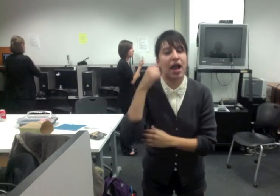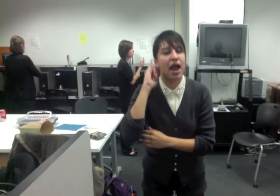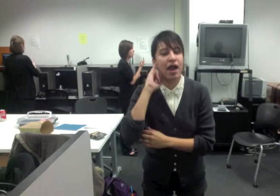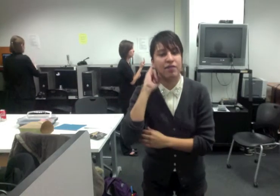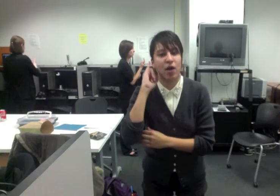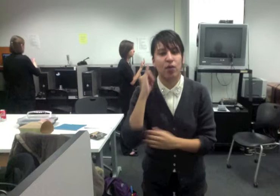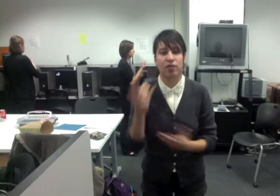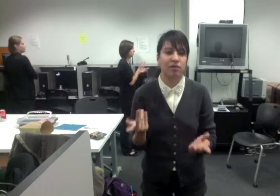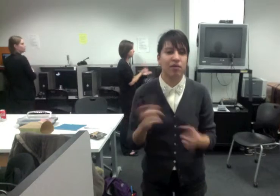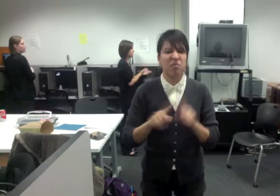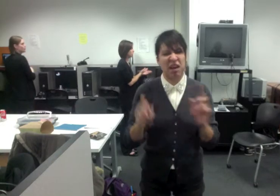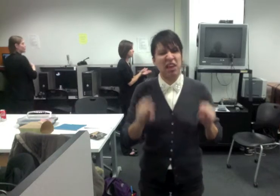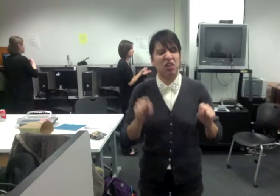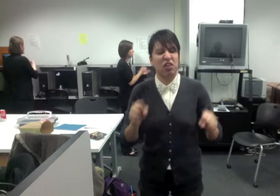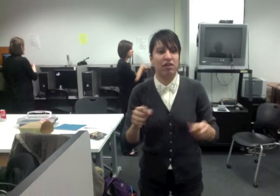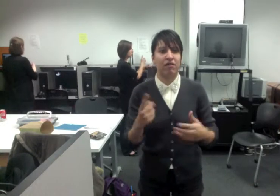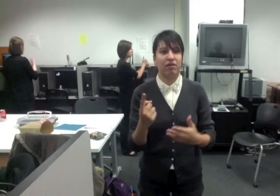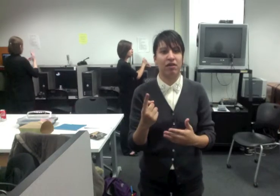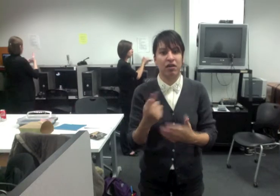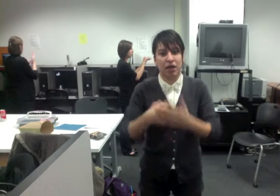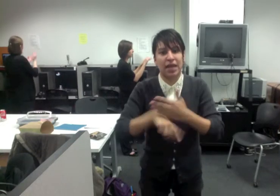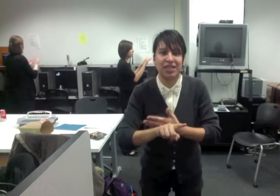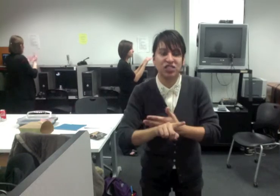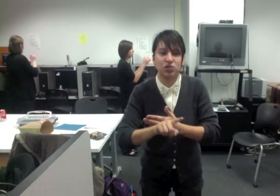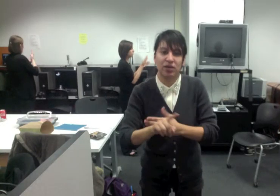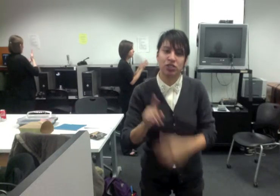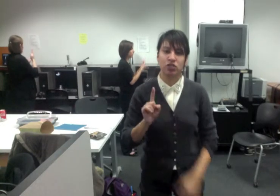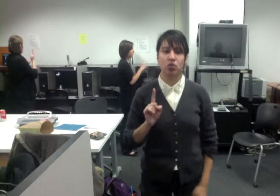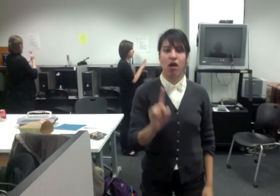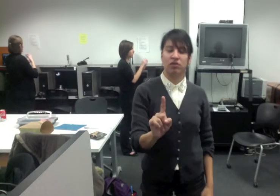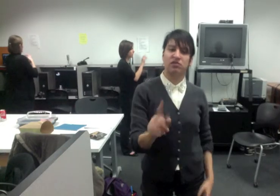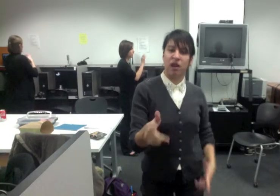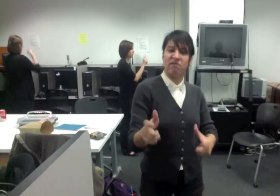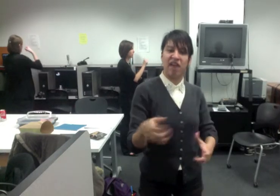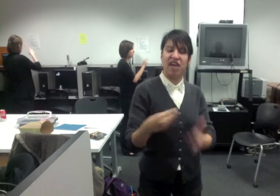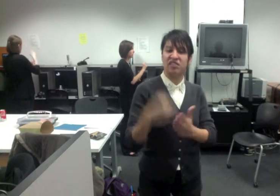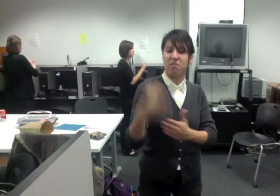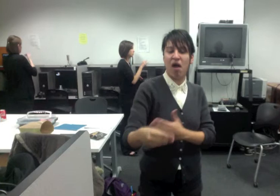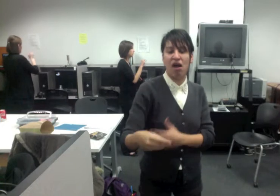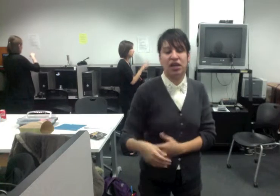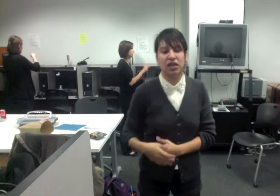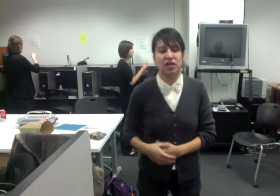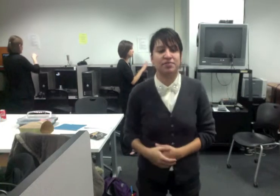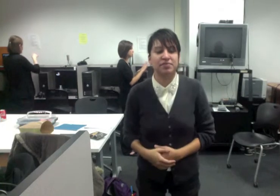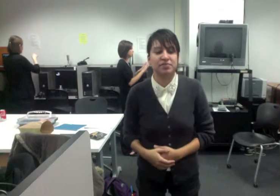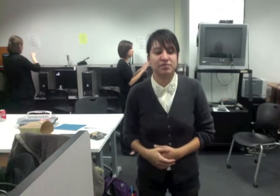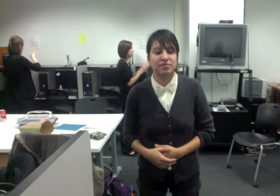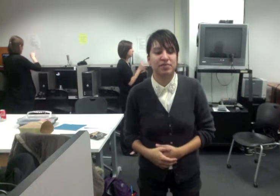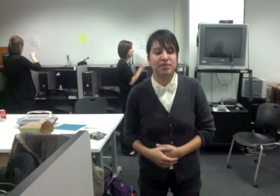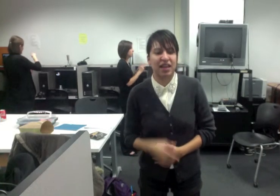people who spent $40,000 on flat screen TVs when they first came out, even though the technology was substandard. And by the